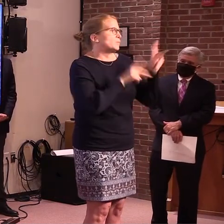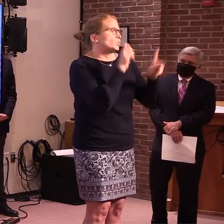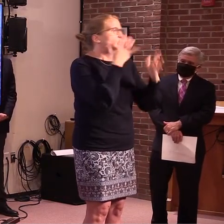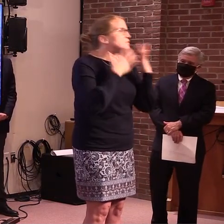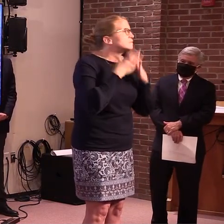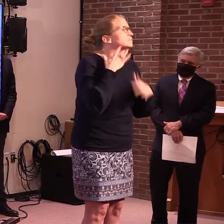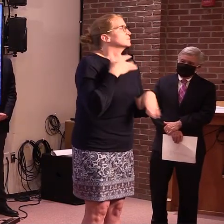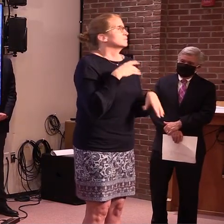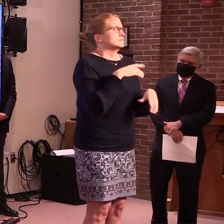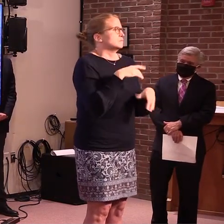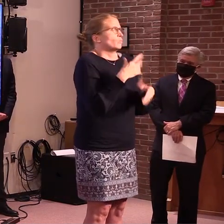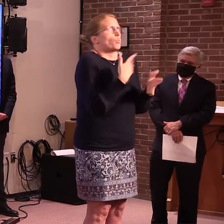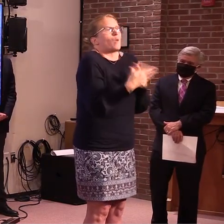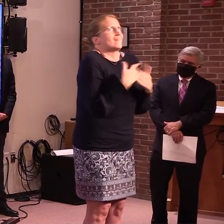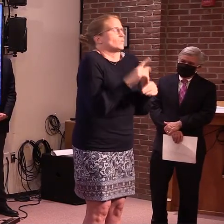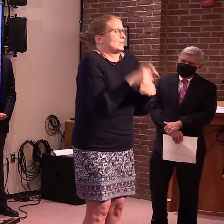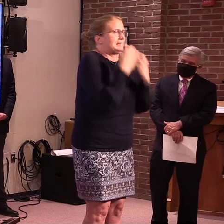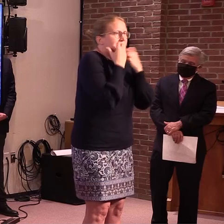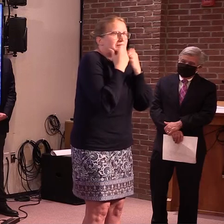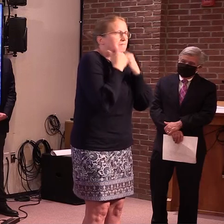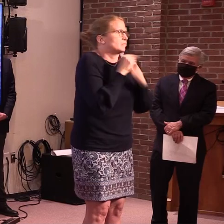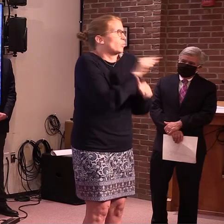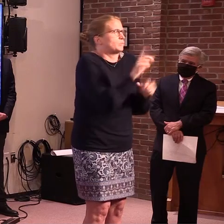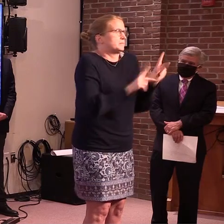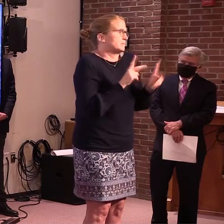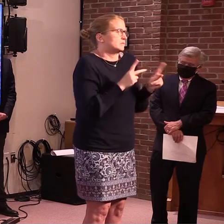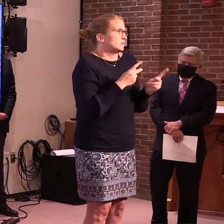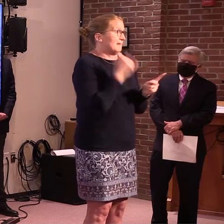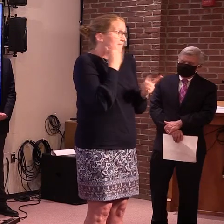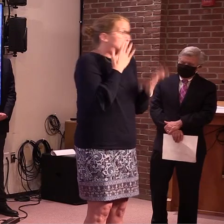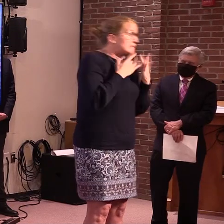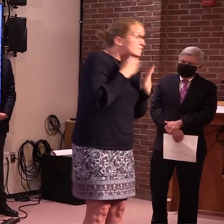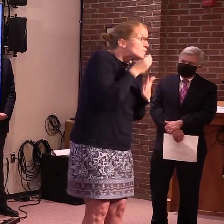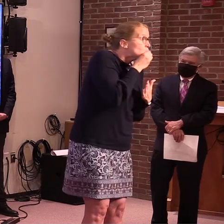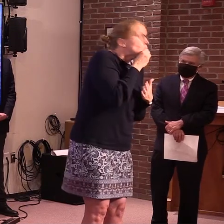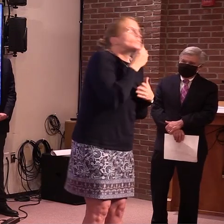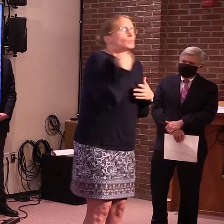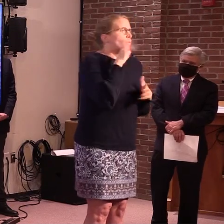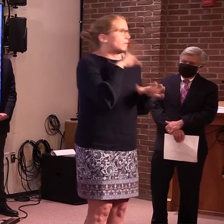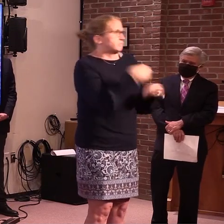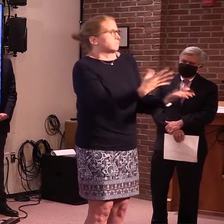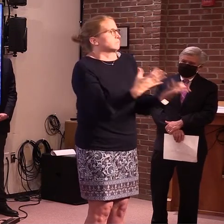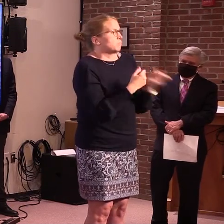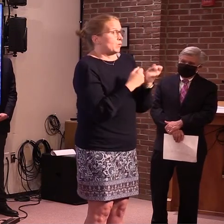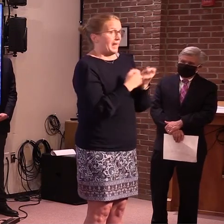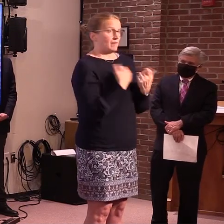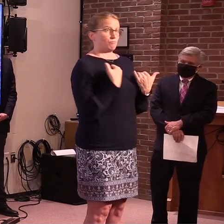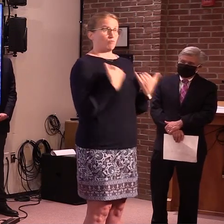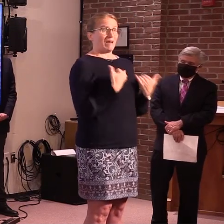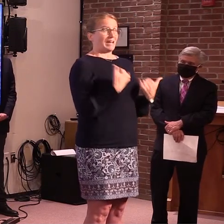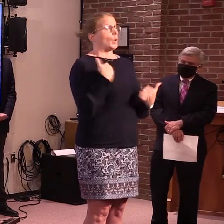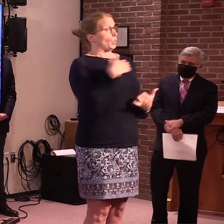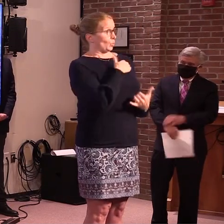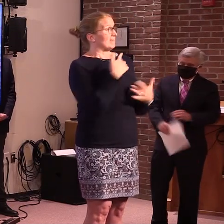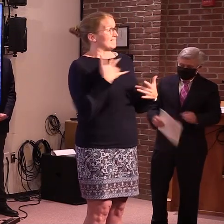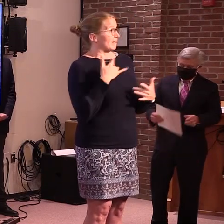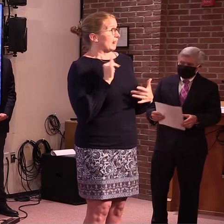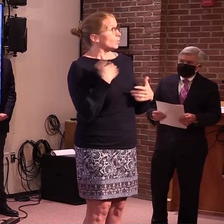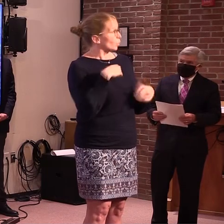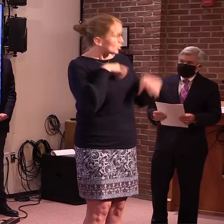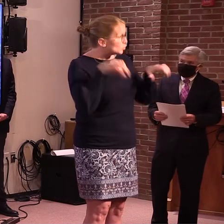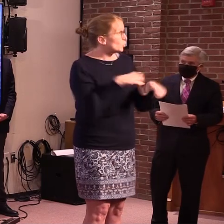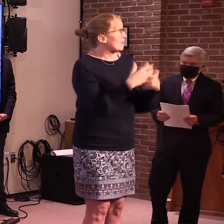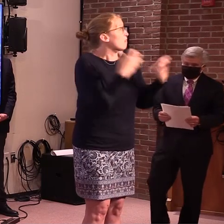we'll contemplate that as we move forward. But at this point in time, we feel we're doing a great deal in terms